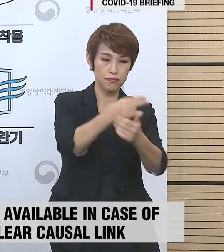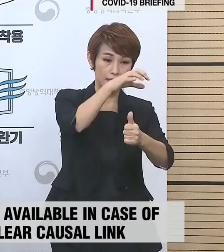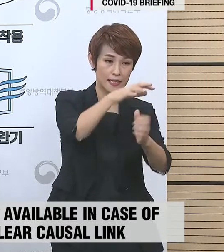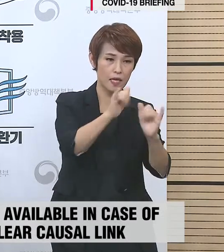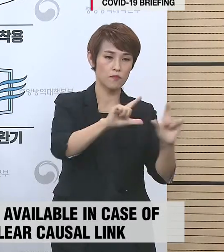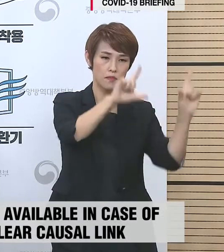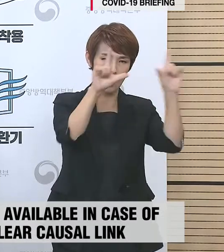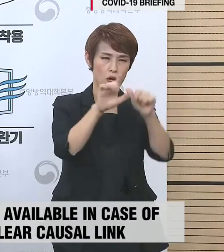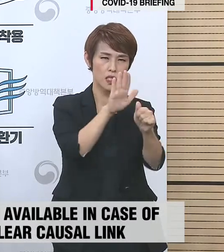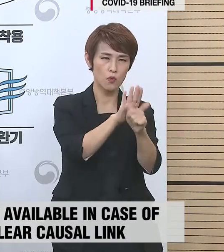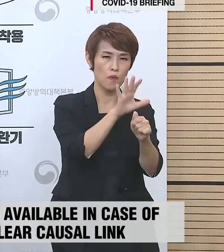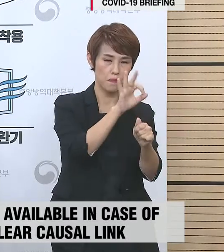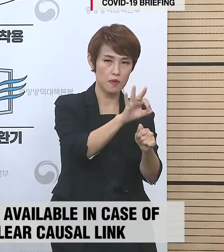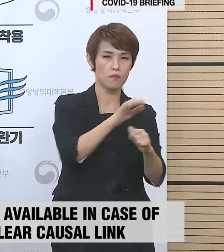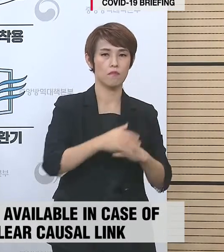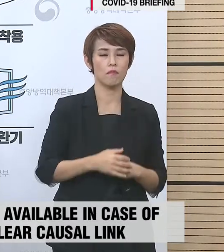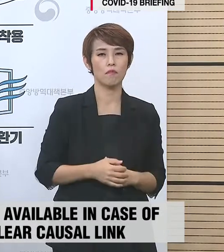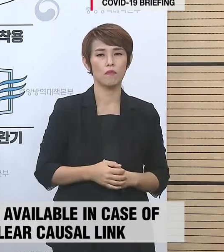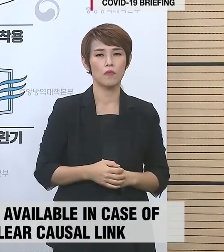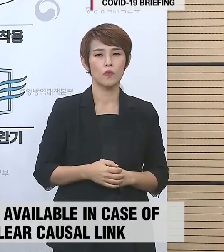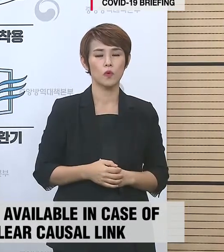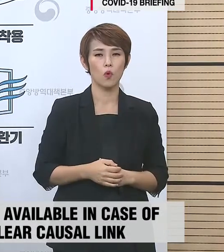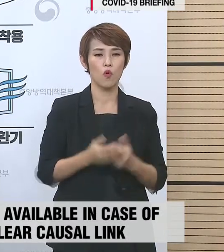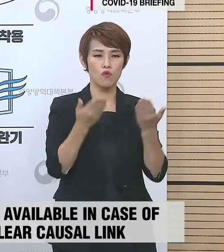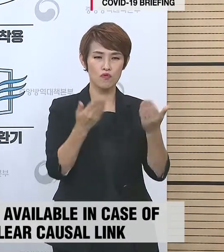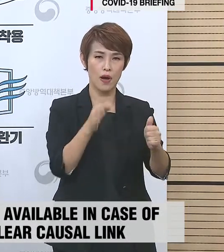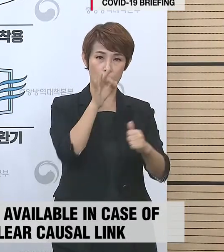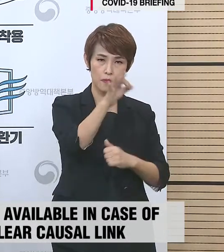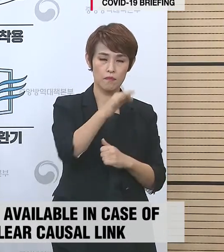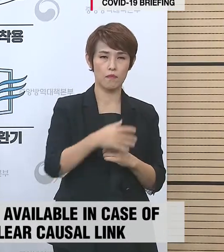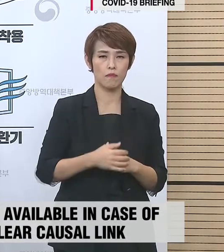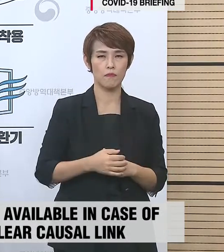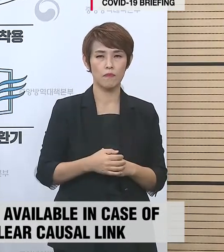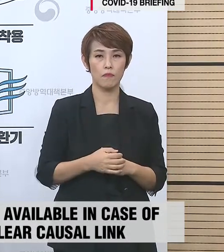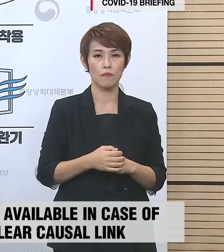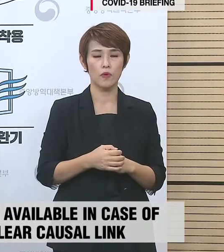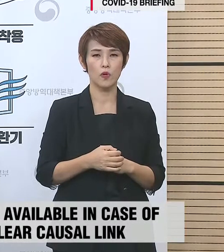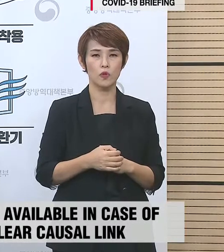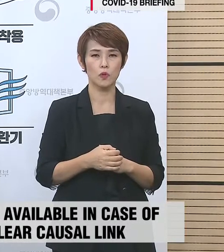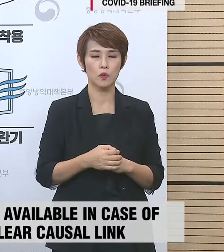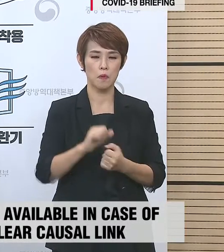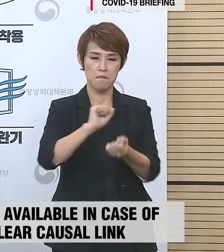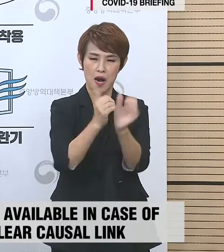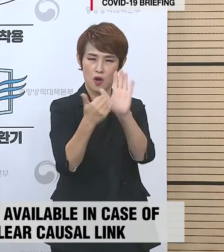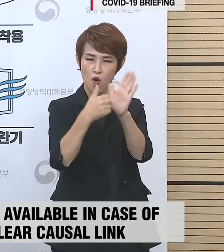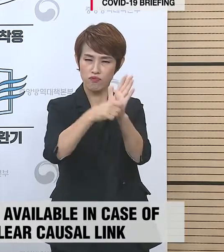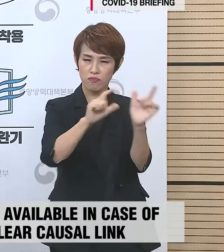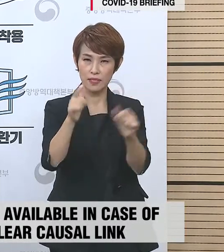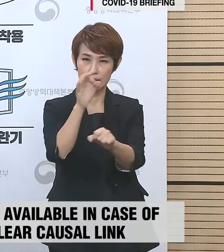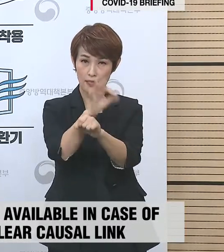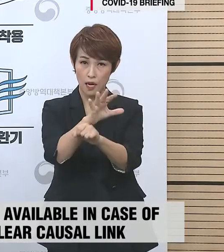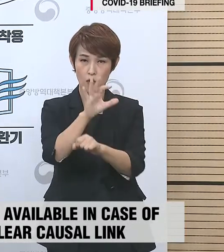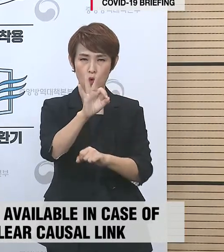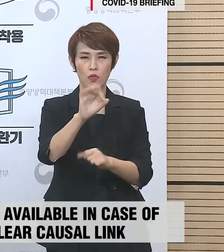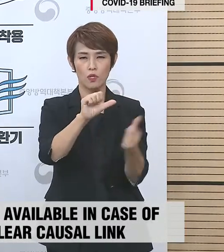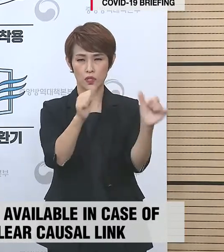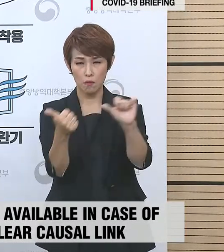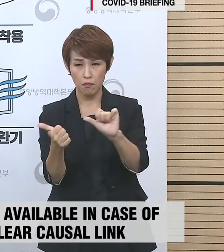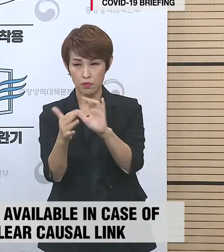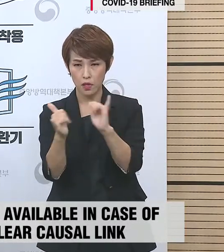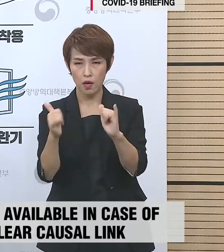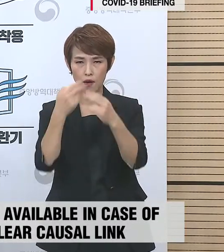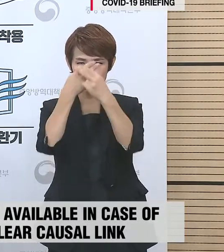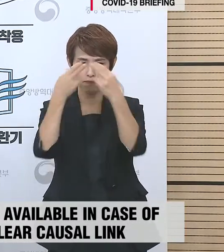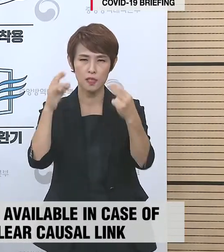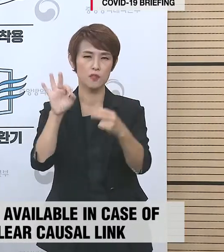treatment. And we also, these also include the test kits and also these paid vacation leaves for